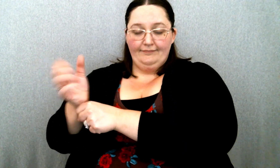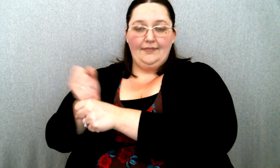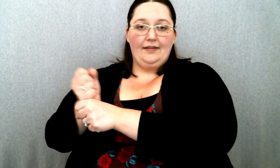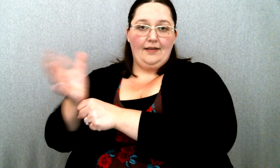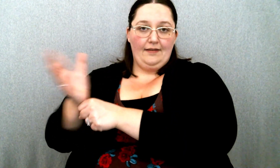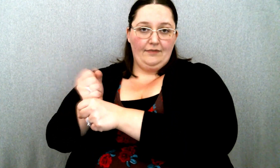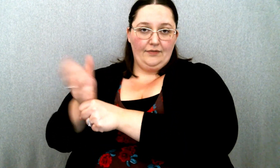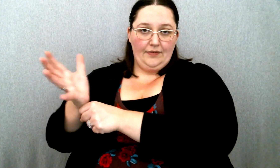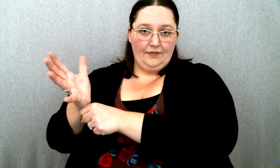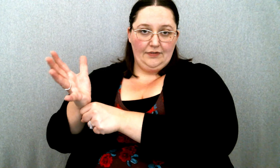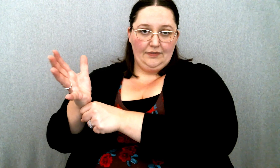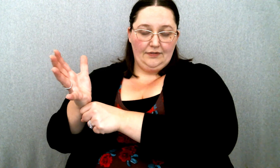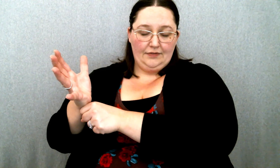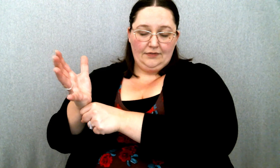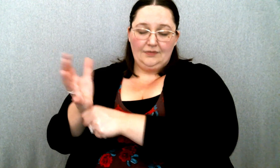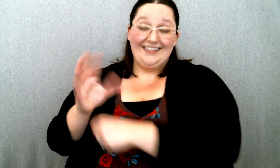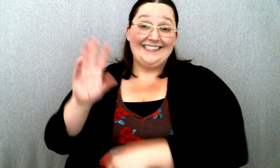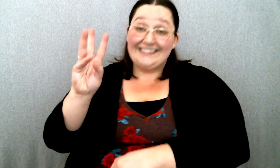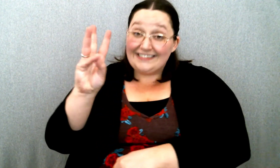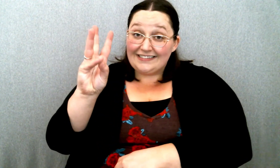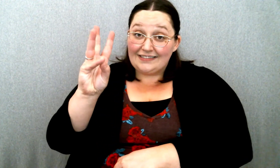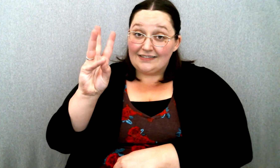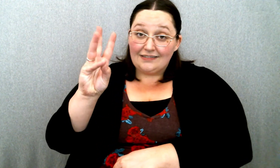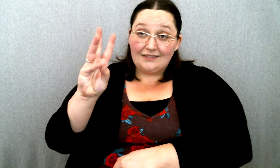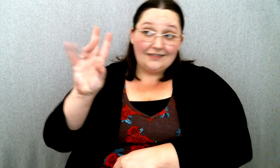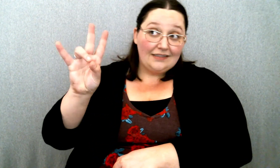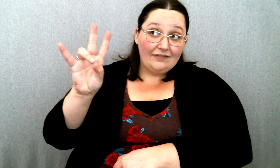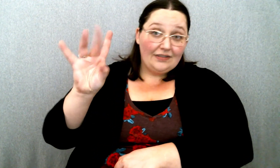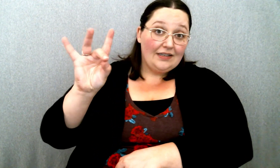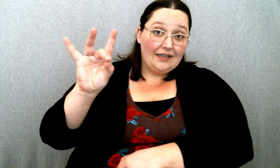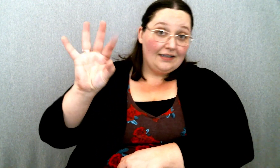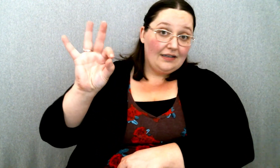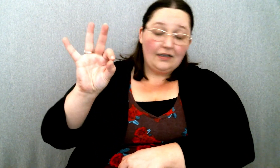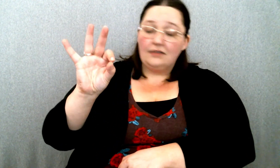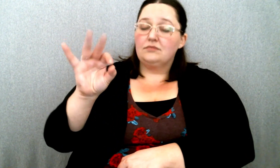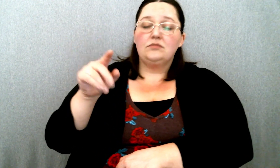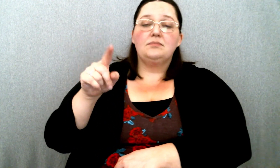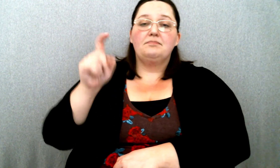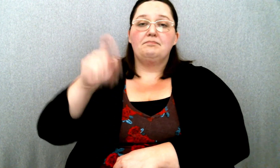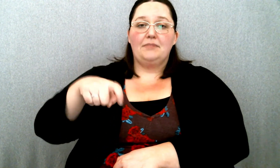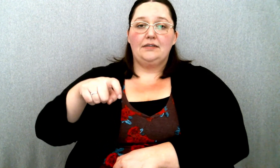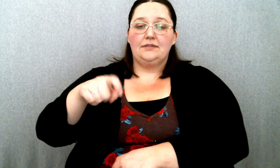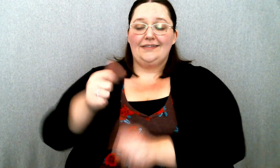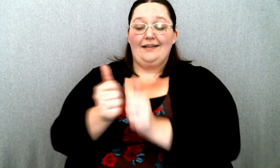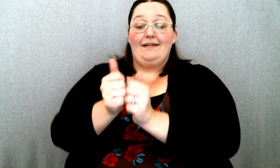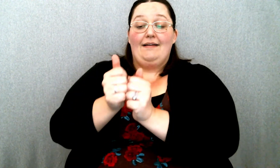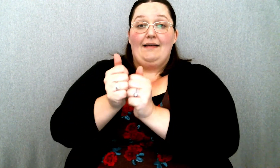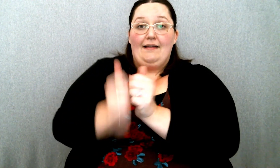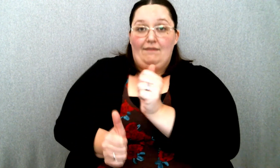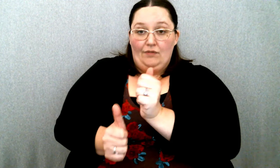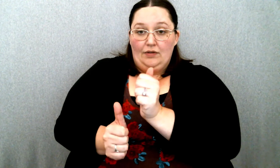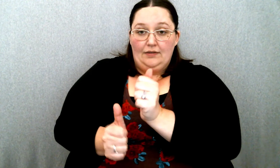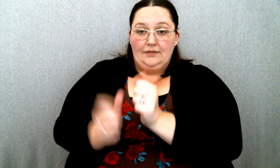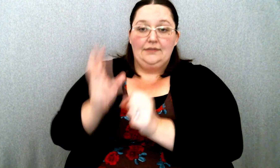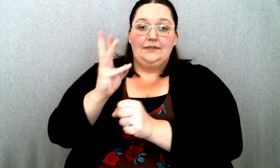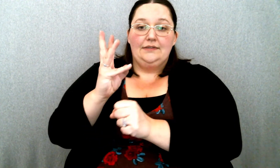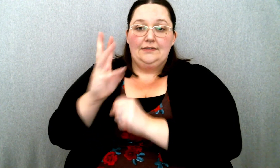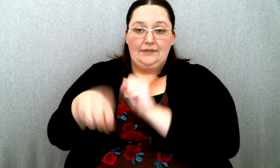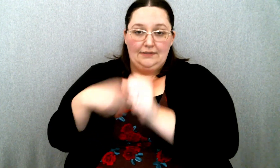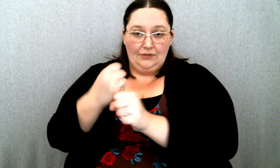For 6, 7, 8, 9, you're going to have to separate it. You'll have to sign the word